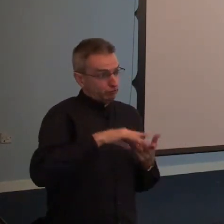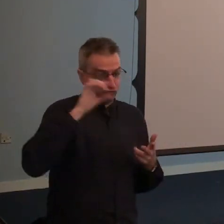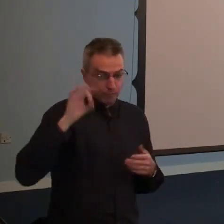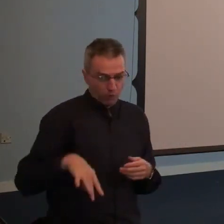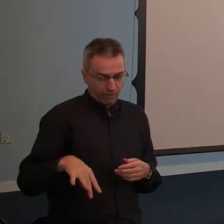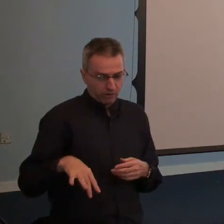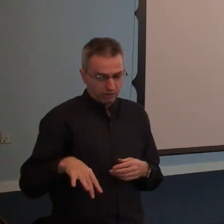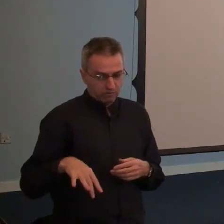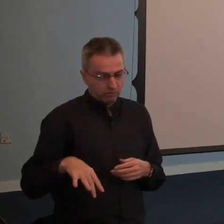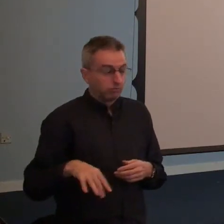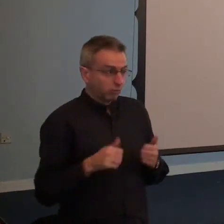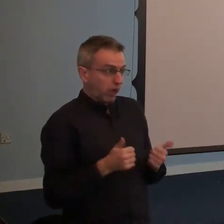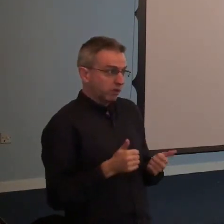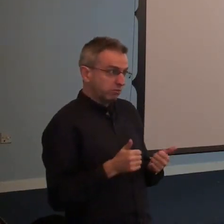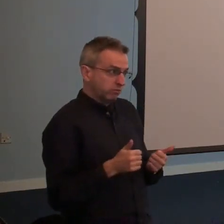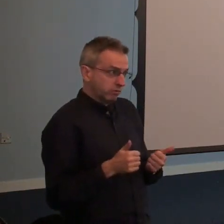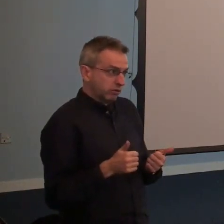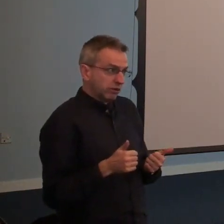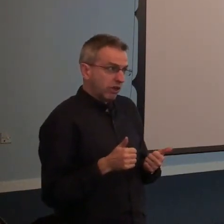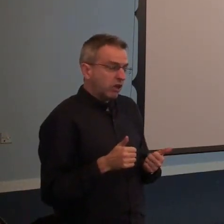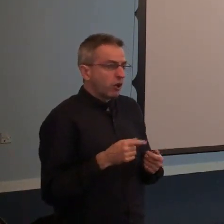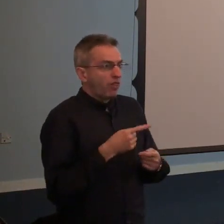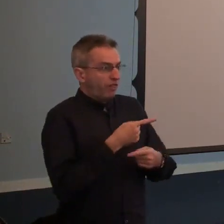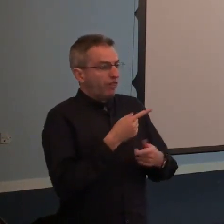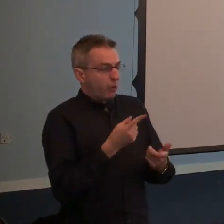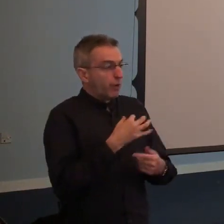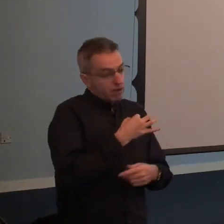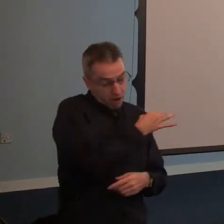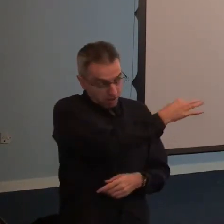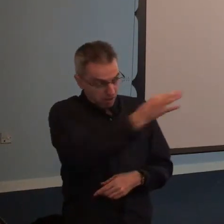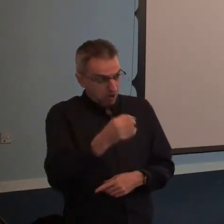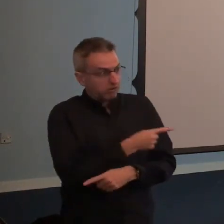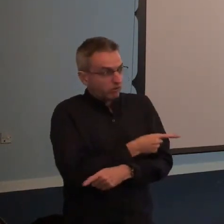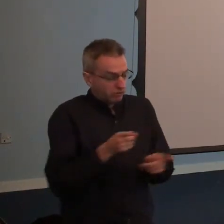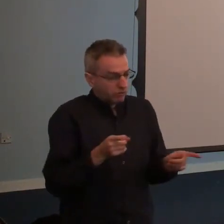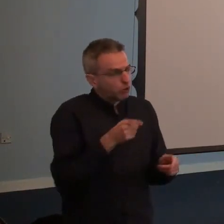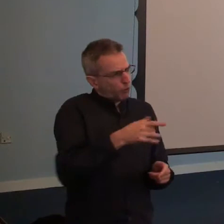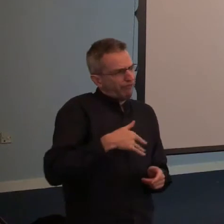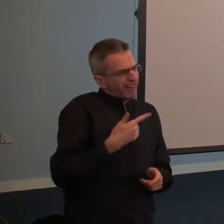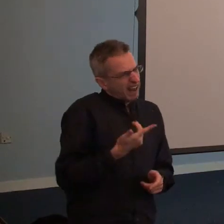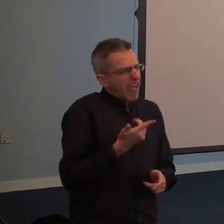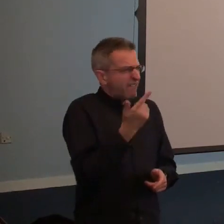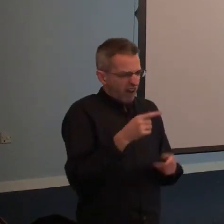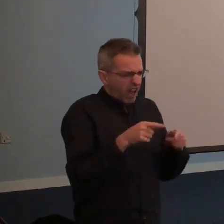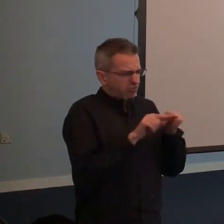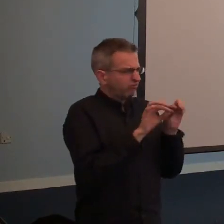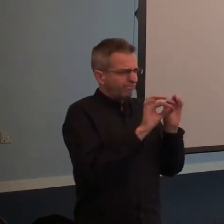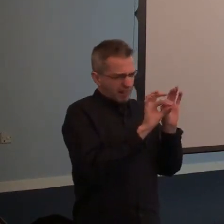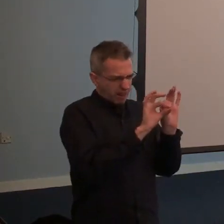with. Should deaf genes be removed where possible? So we asked our participants that, you know, if you